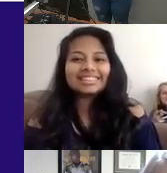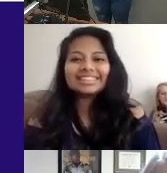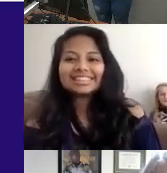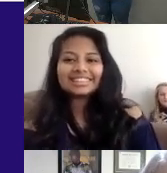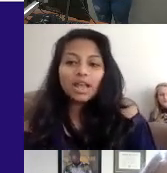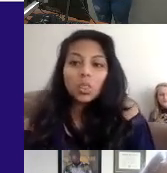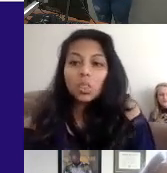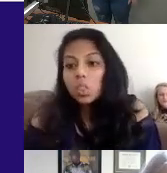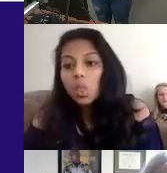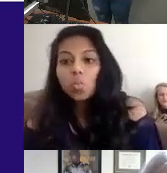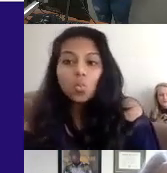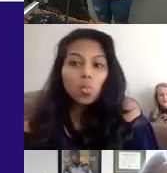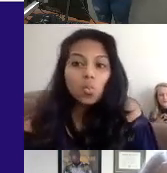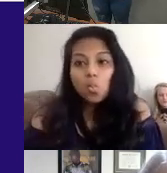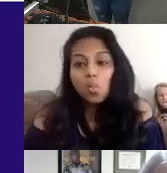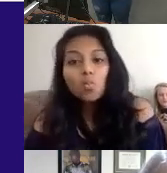You gonna play?